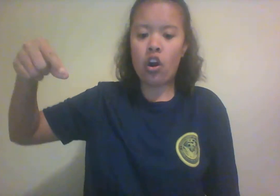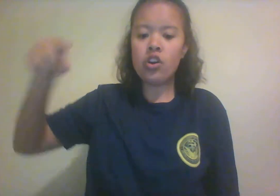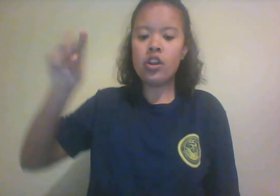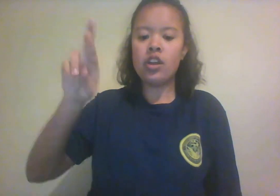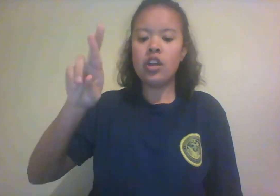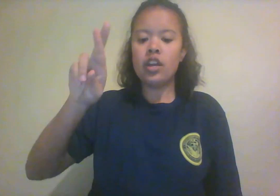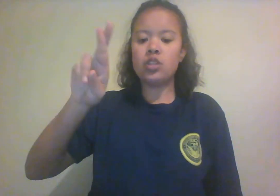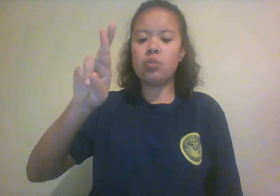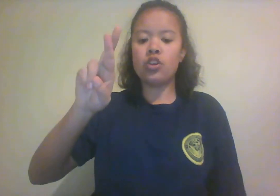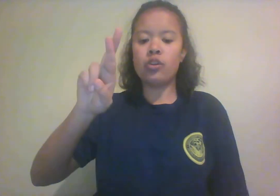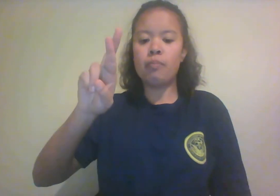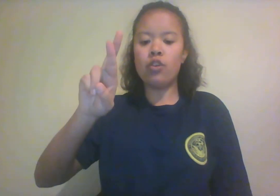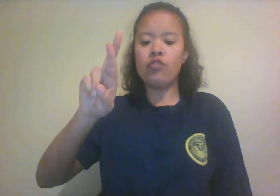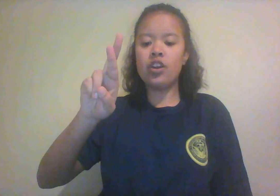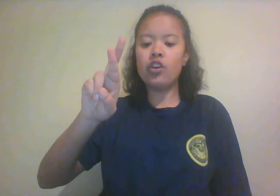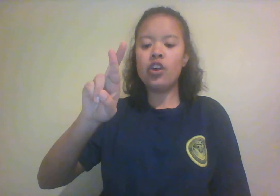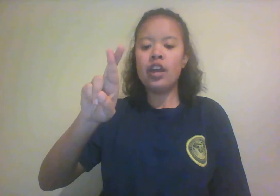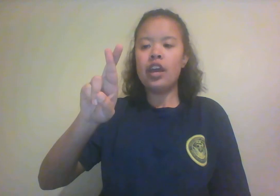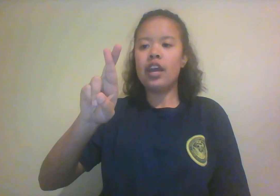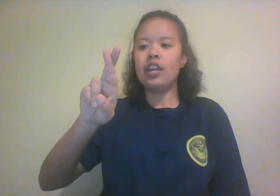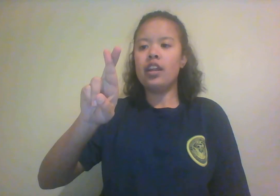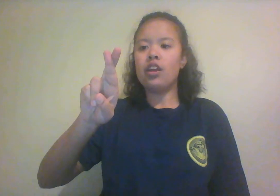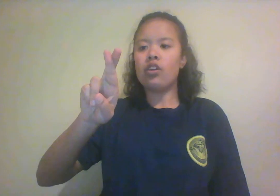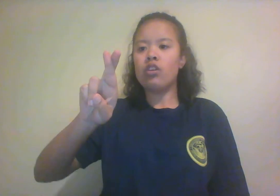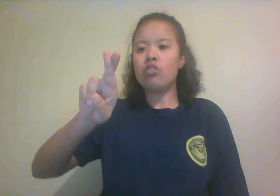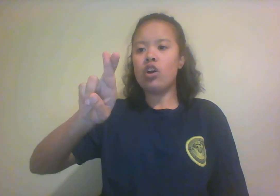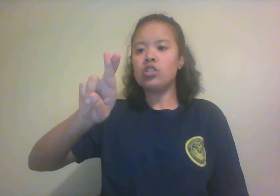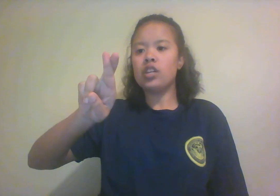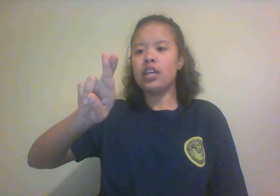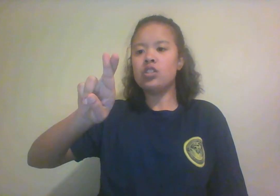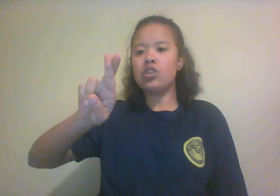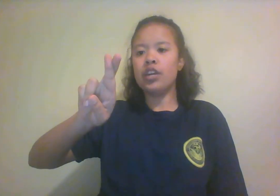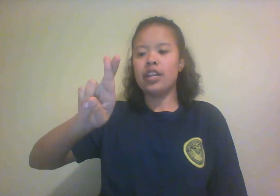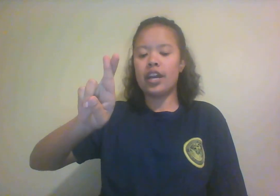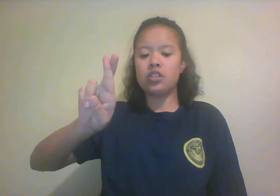R is with your middle finger and crossed against your index.